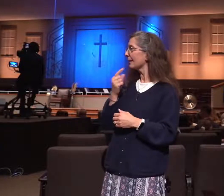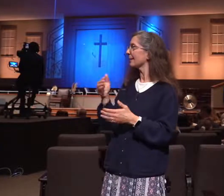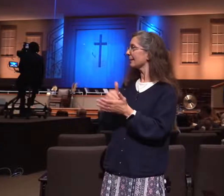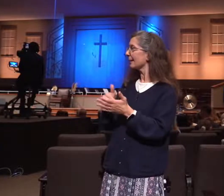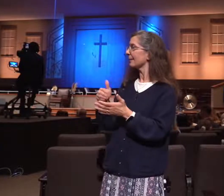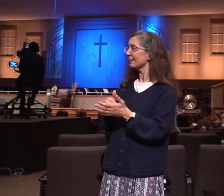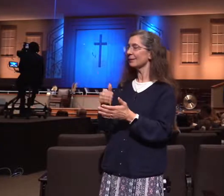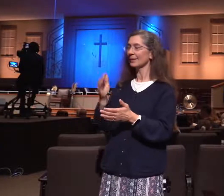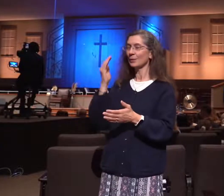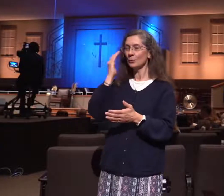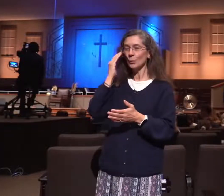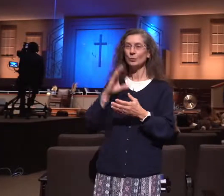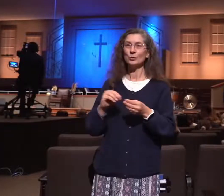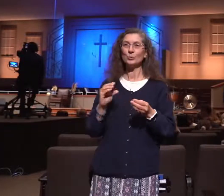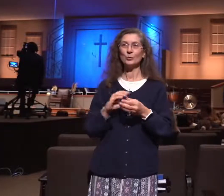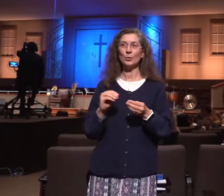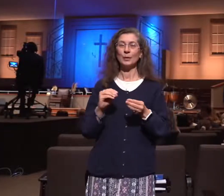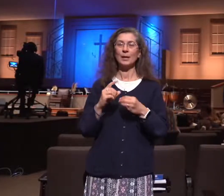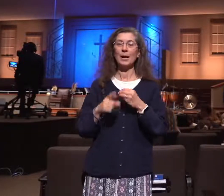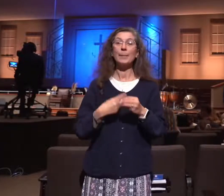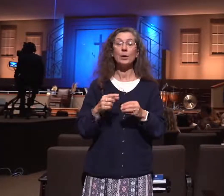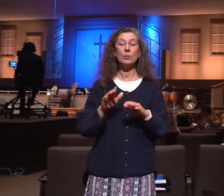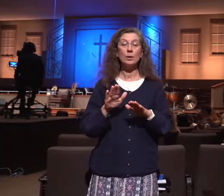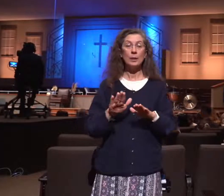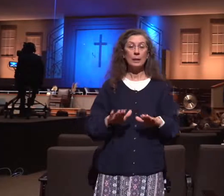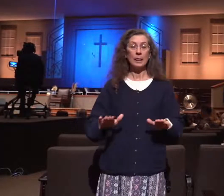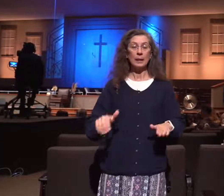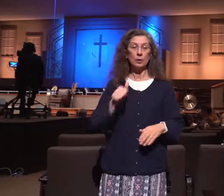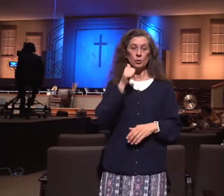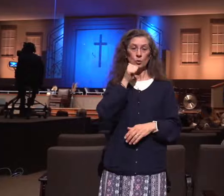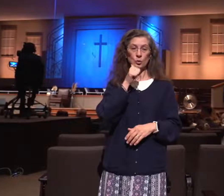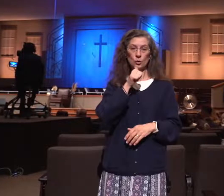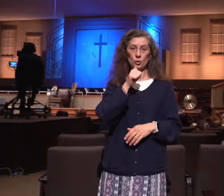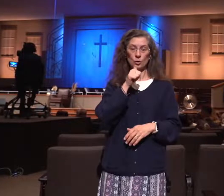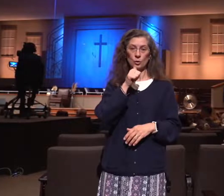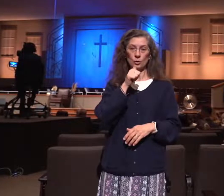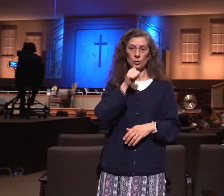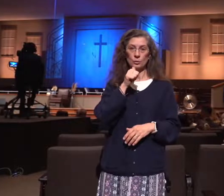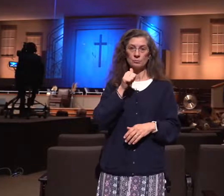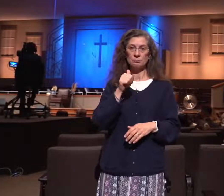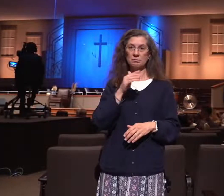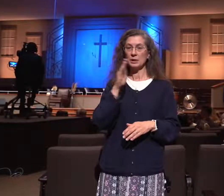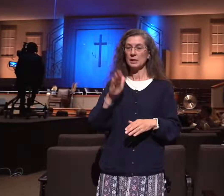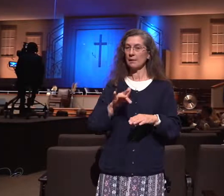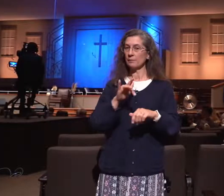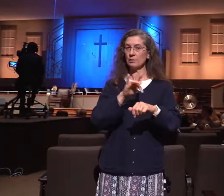Now, you've heard the story about the little girl that had never been on a farm,